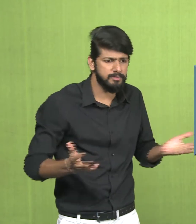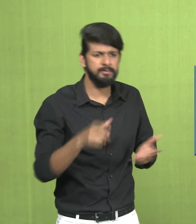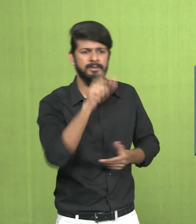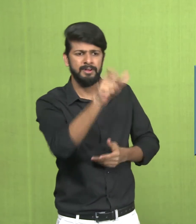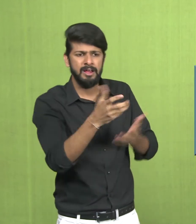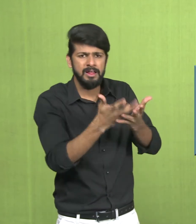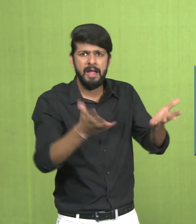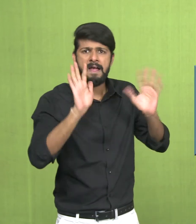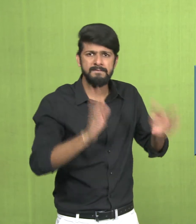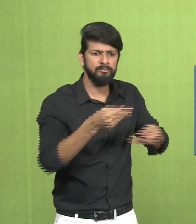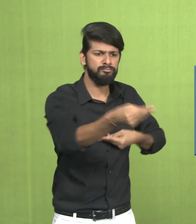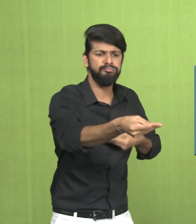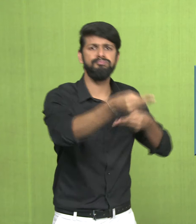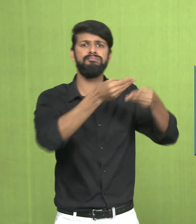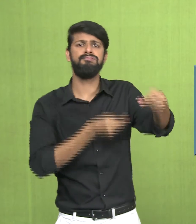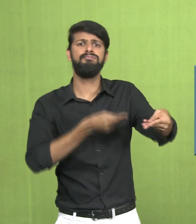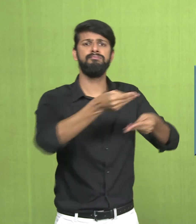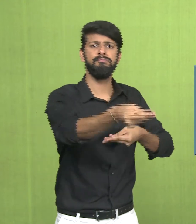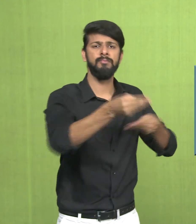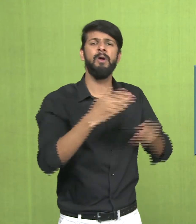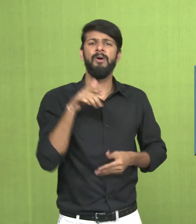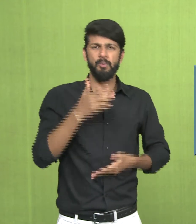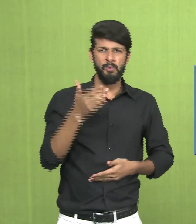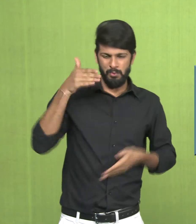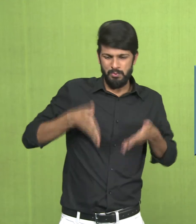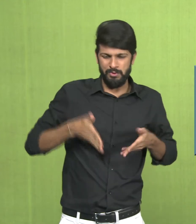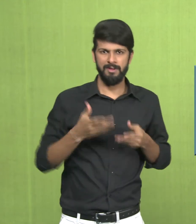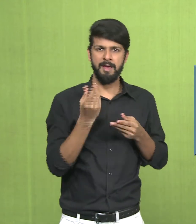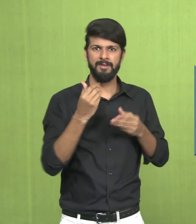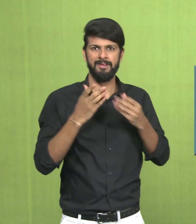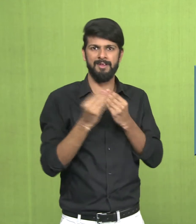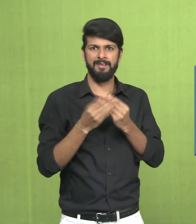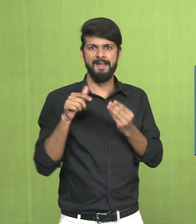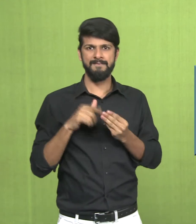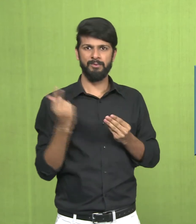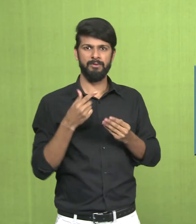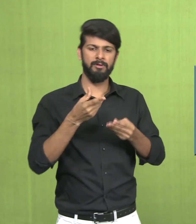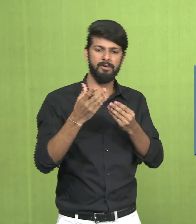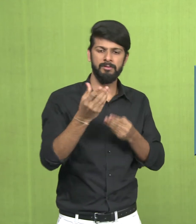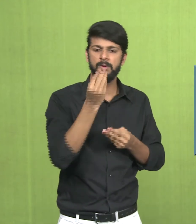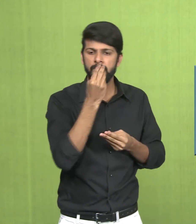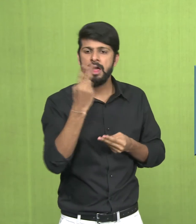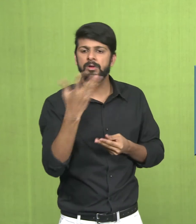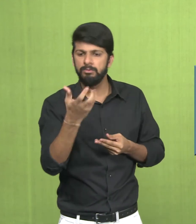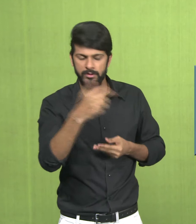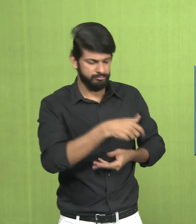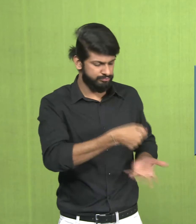The trade would be related to items of daily need, where they would barter it, not like now when we